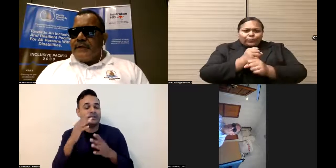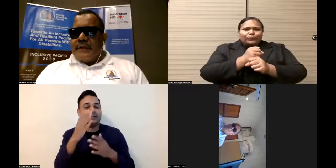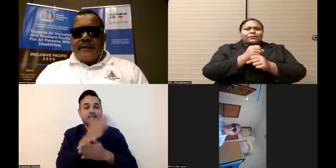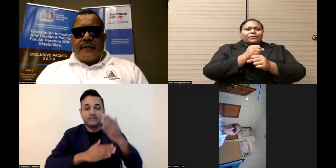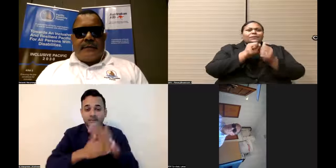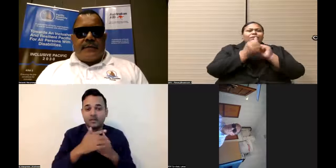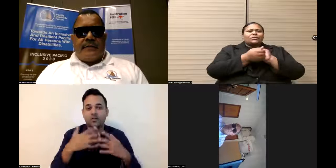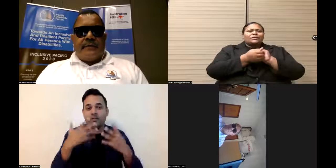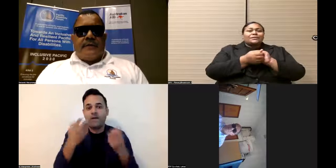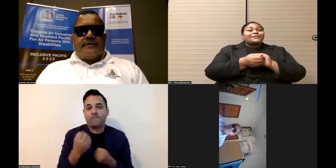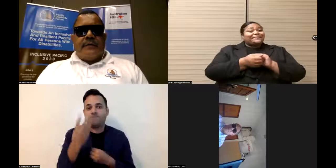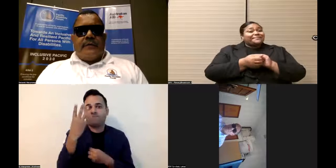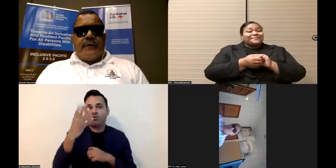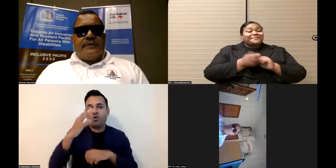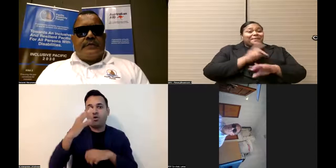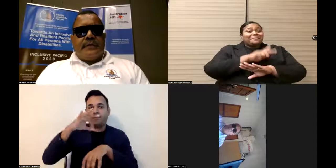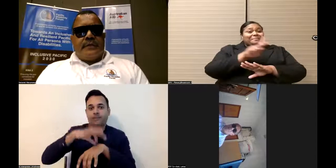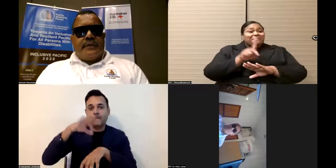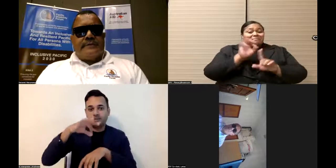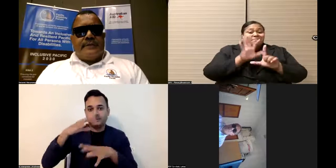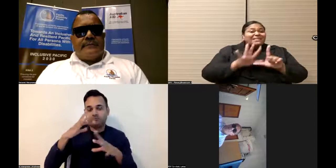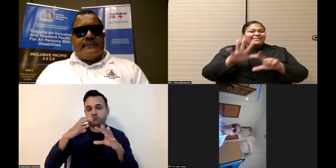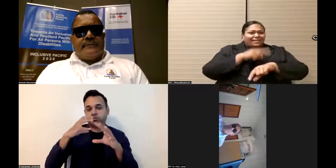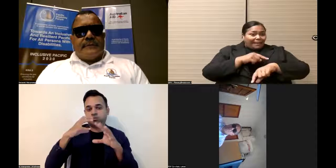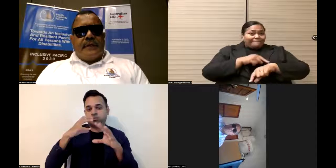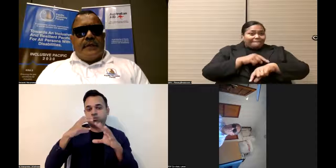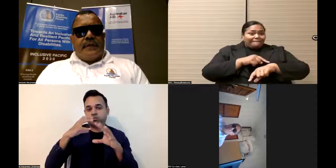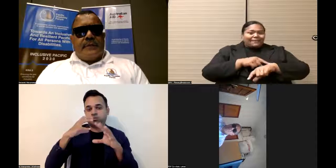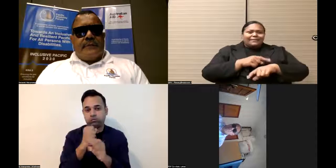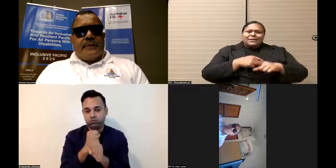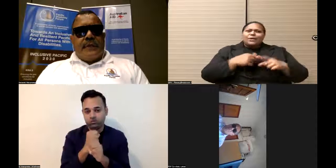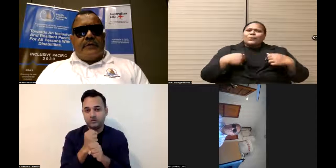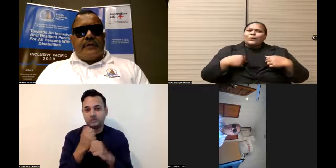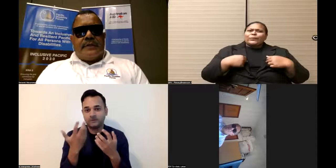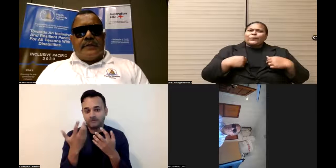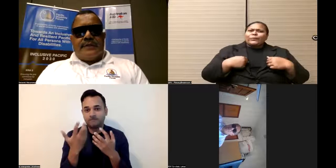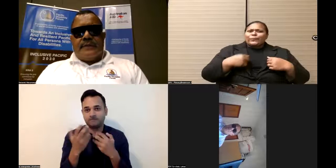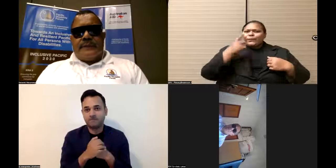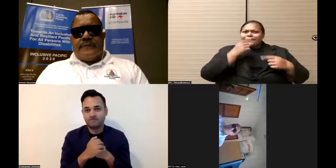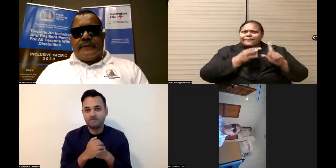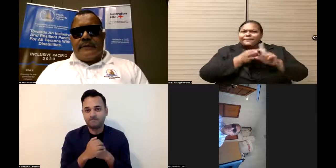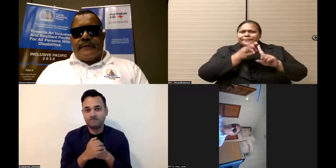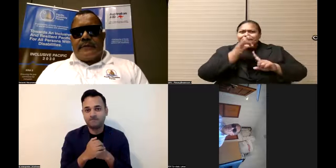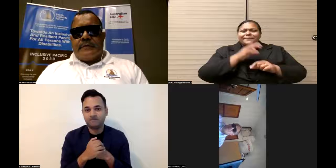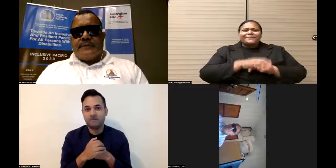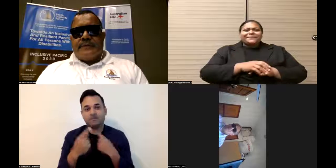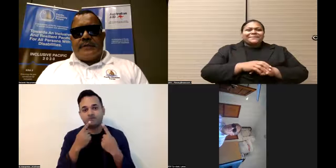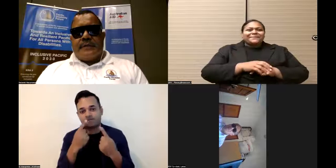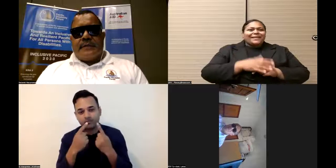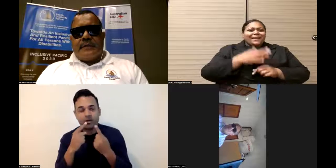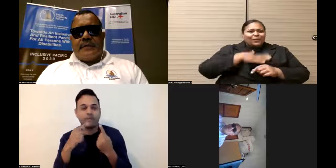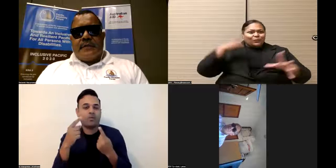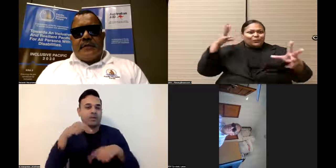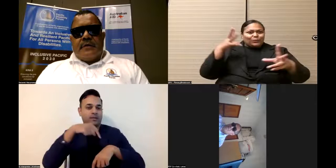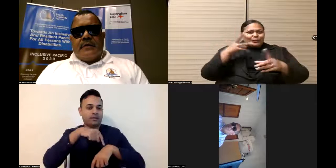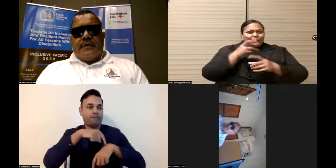We did better than that. And so I really want to, in closing, echo the sentiments of the co-chairs